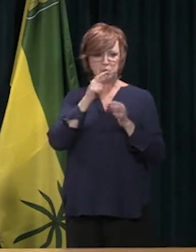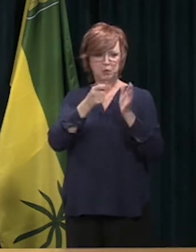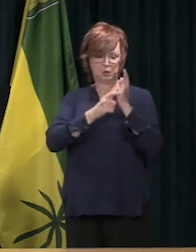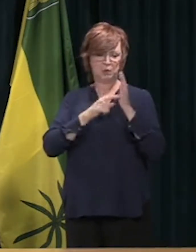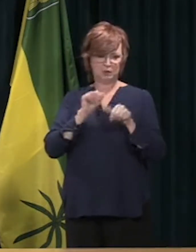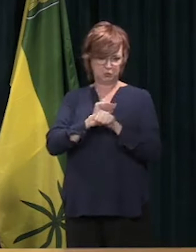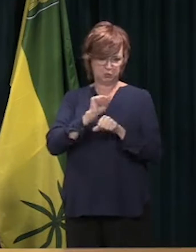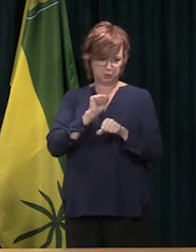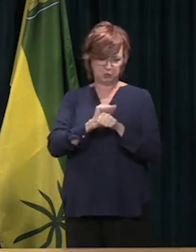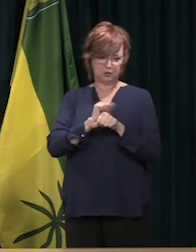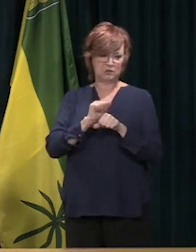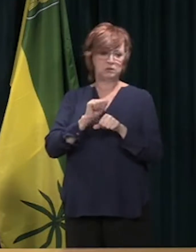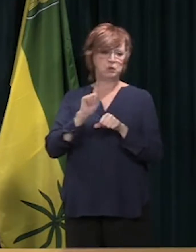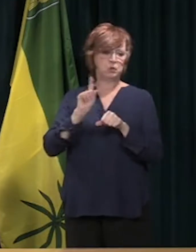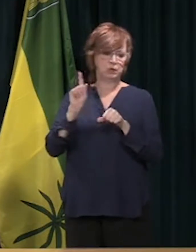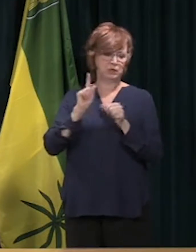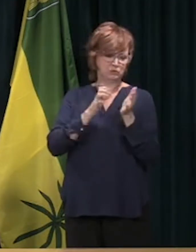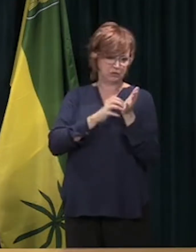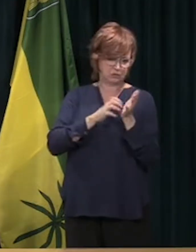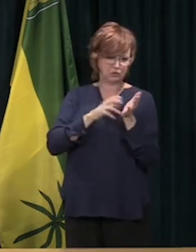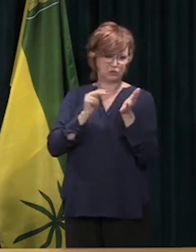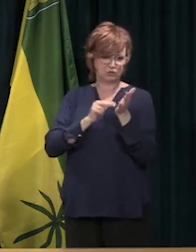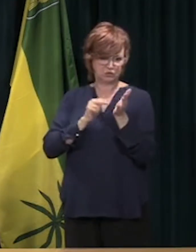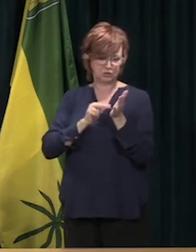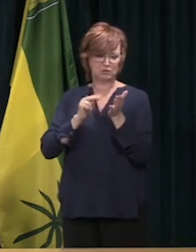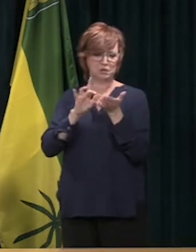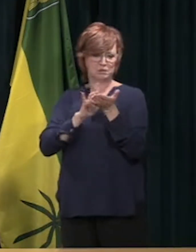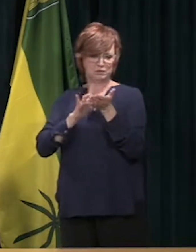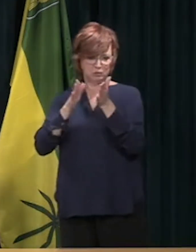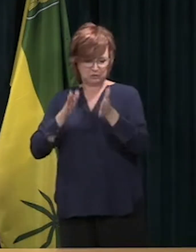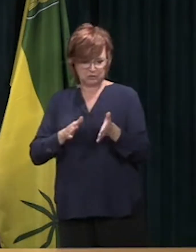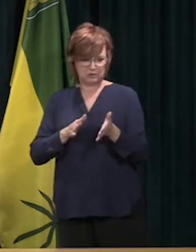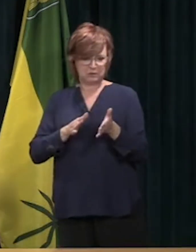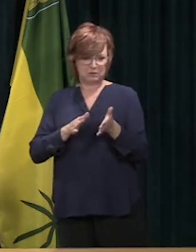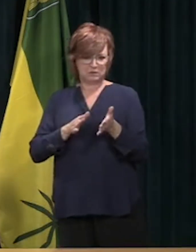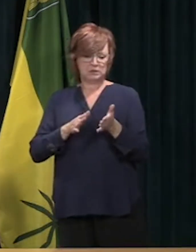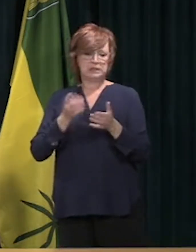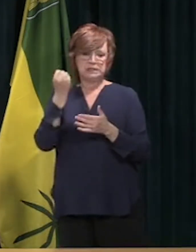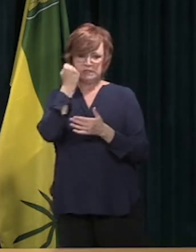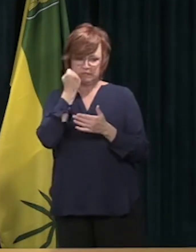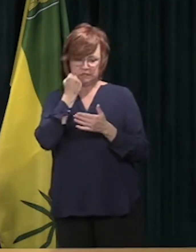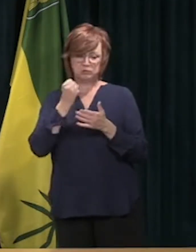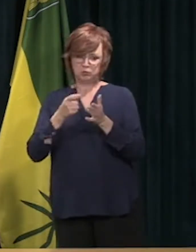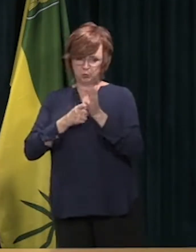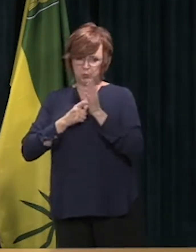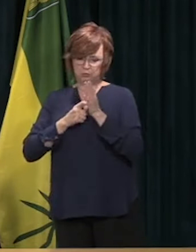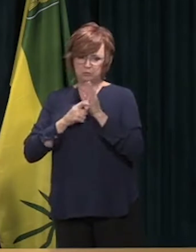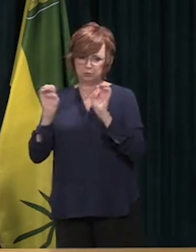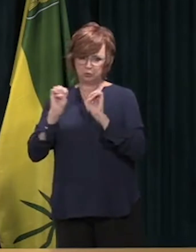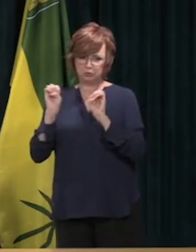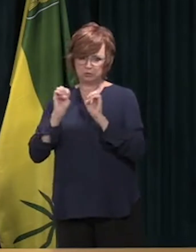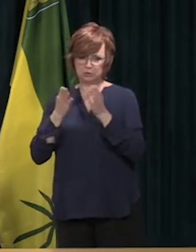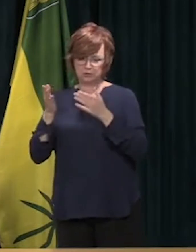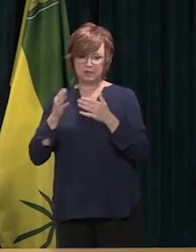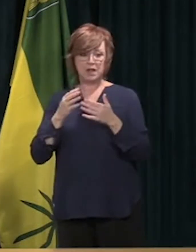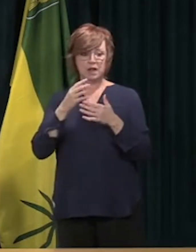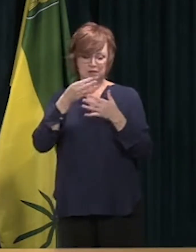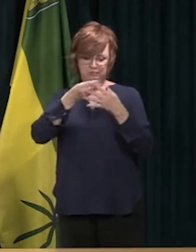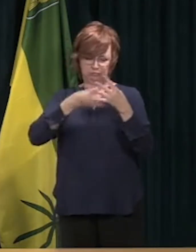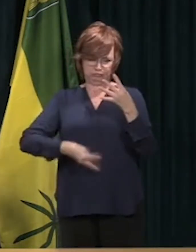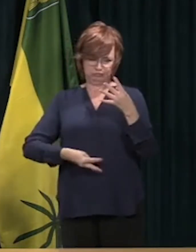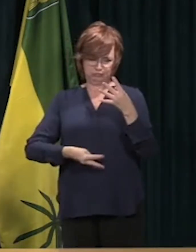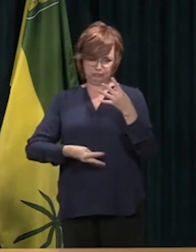includes all healthcare providers, physicians, nurses, pharmacists, dentists who provide essential services. And